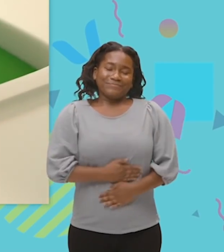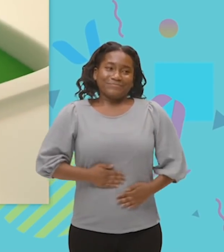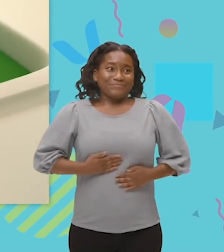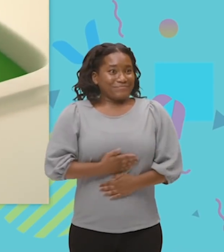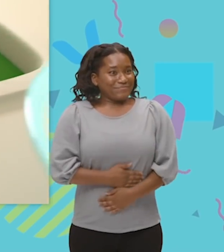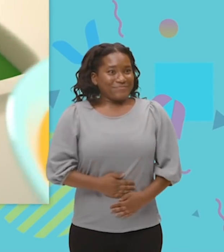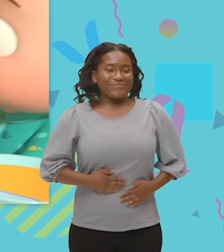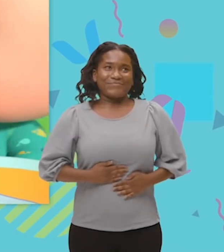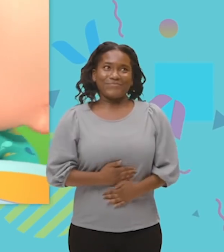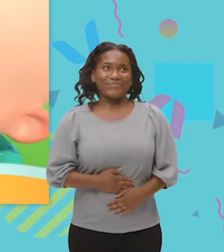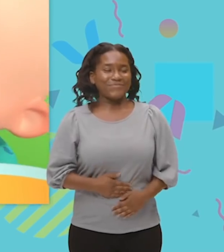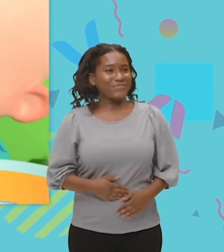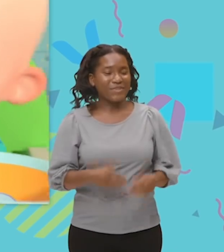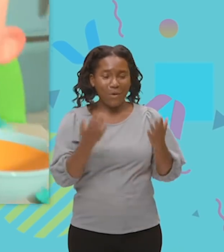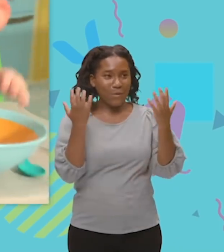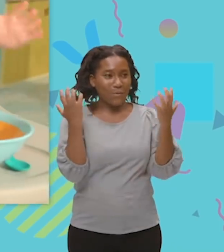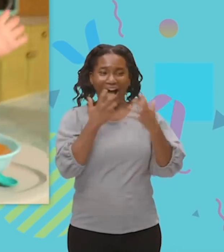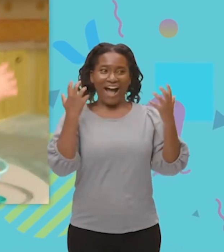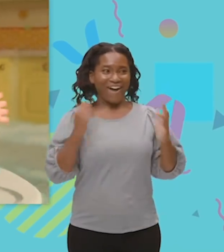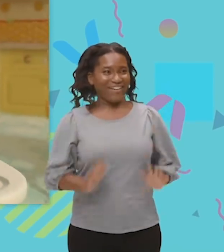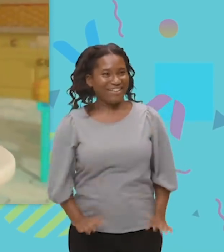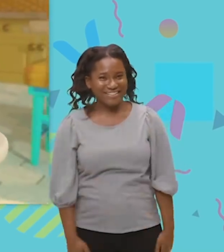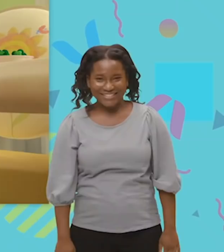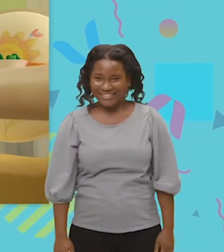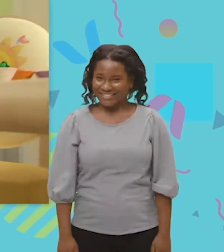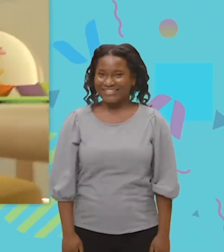yum, we like them, wow.